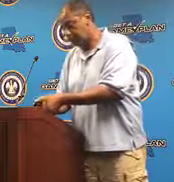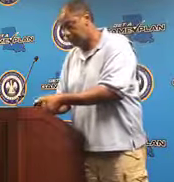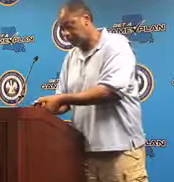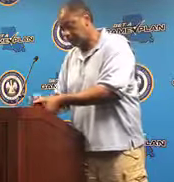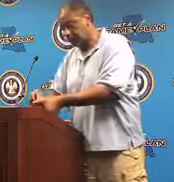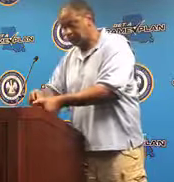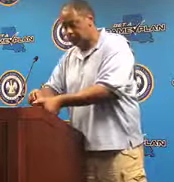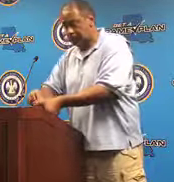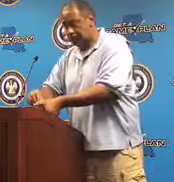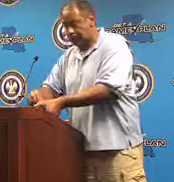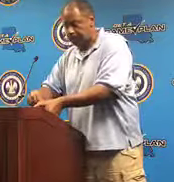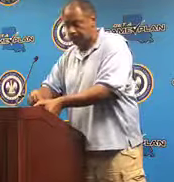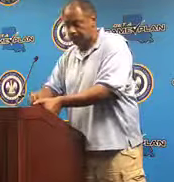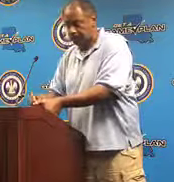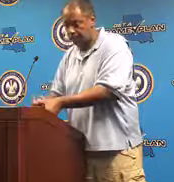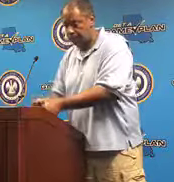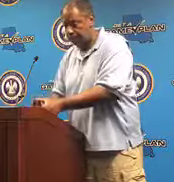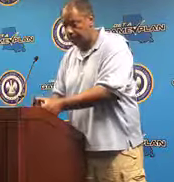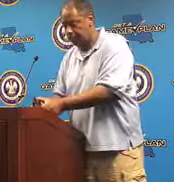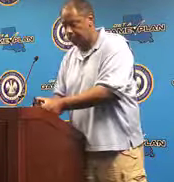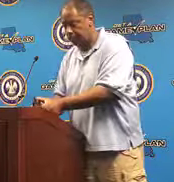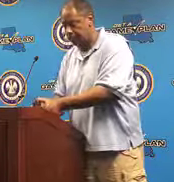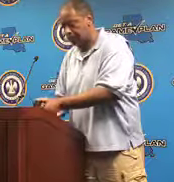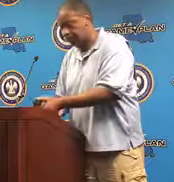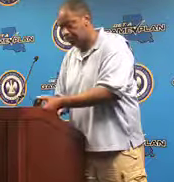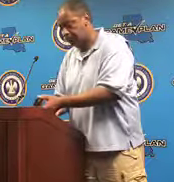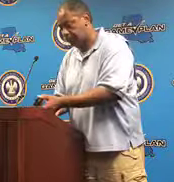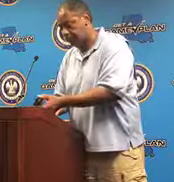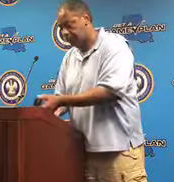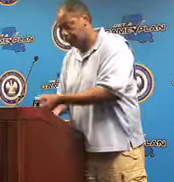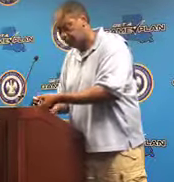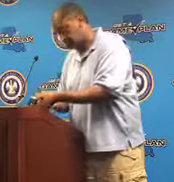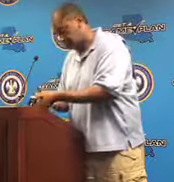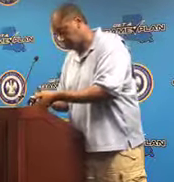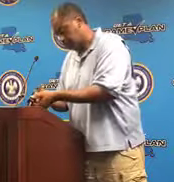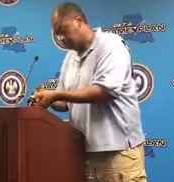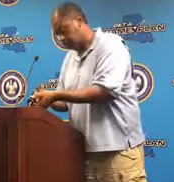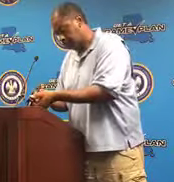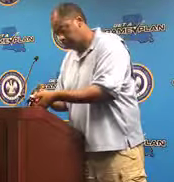sister and my brother-in-law. Along the culture. In the air,